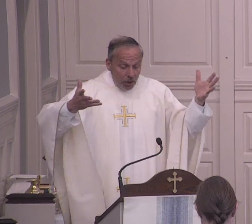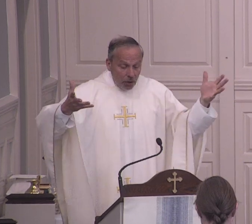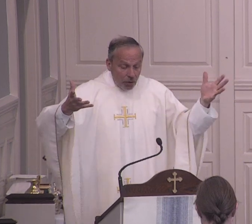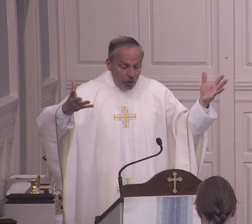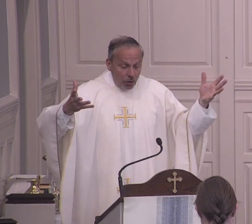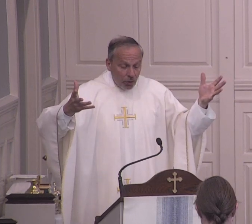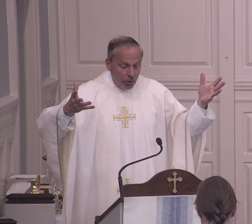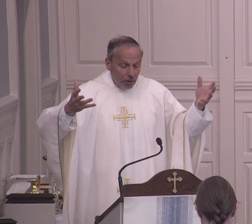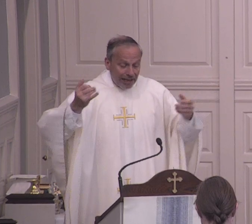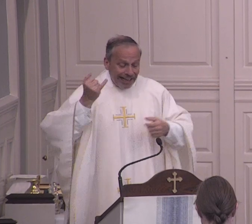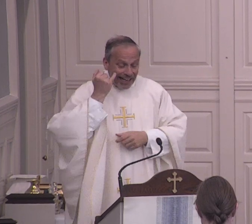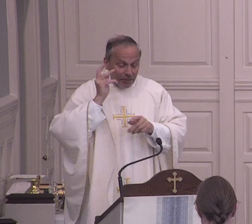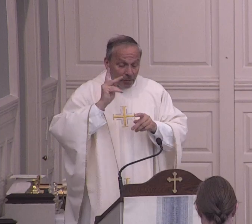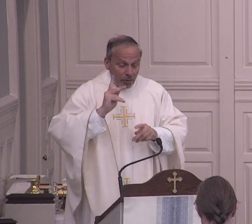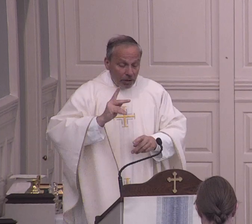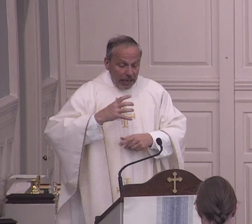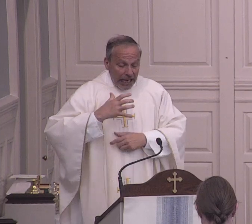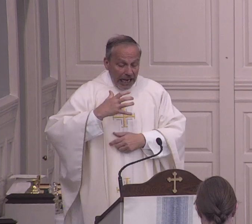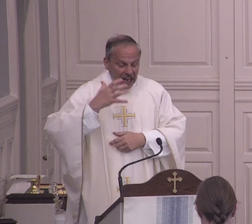But I say to you,